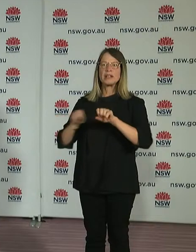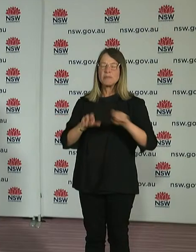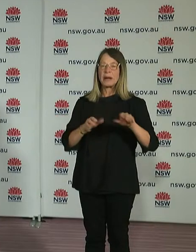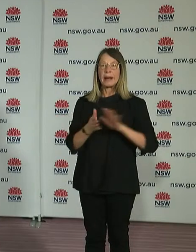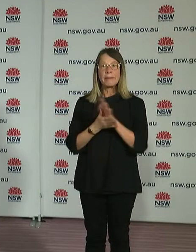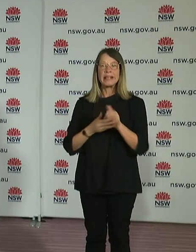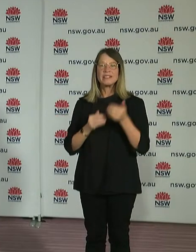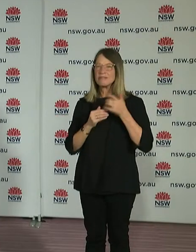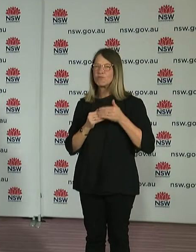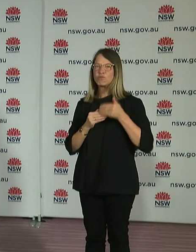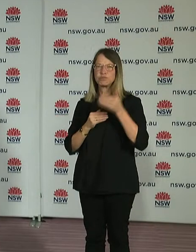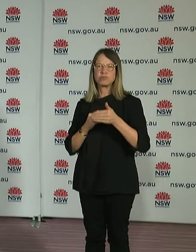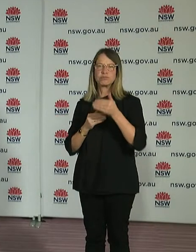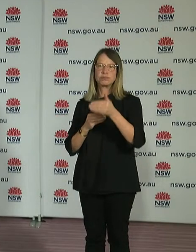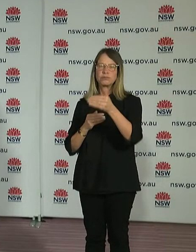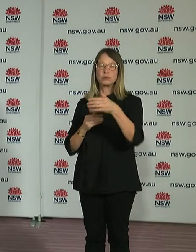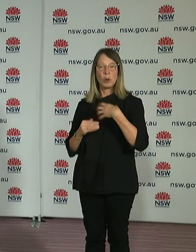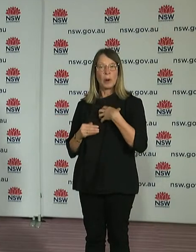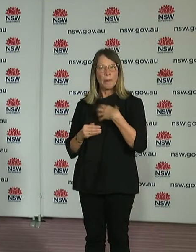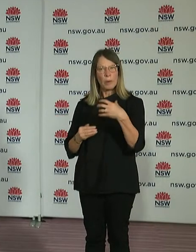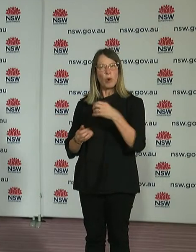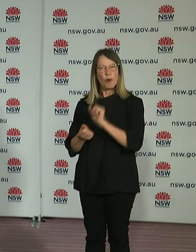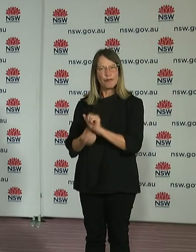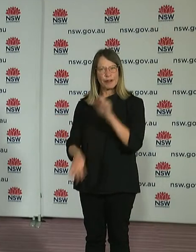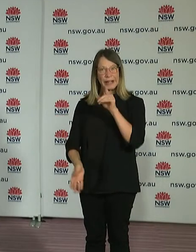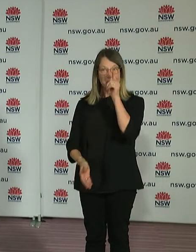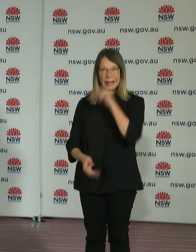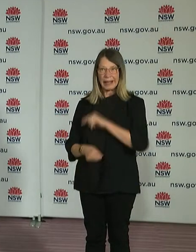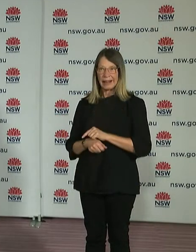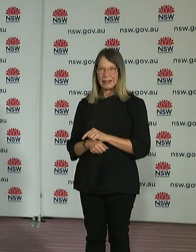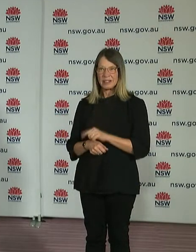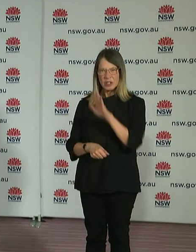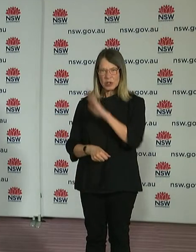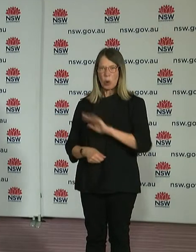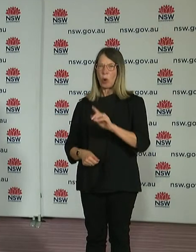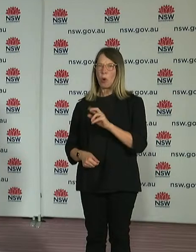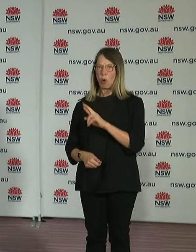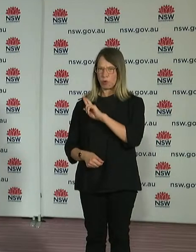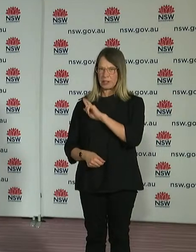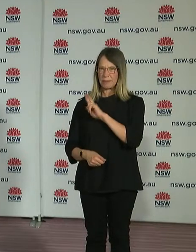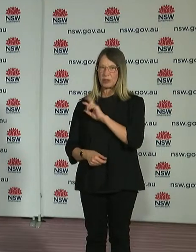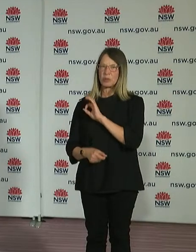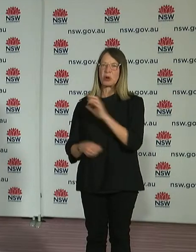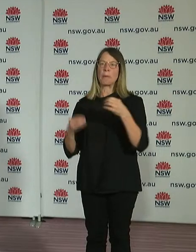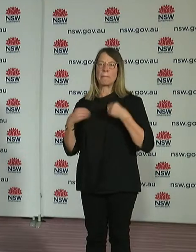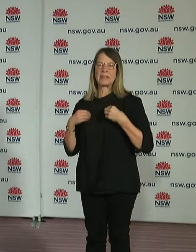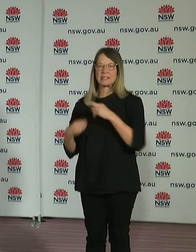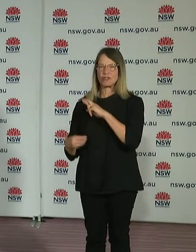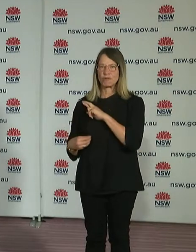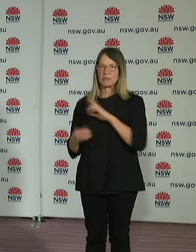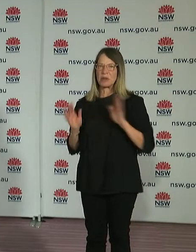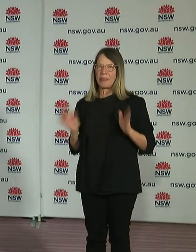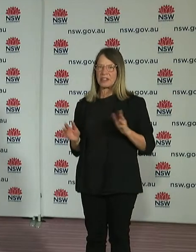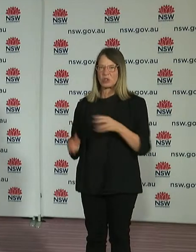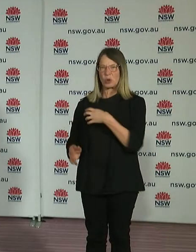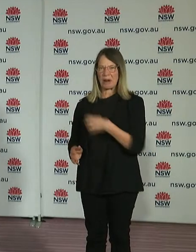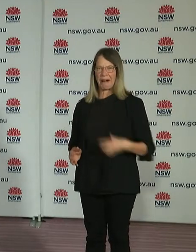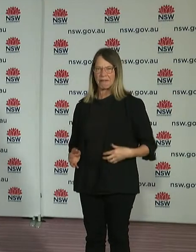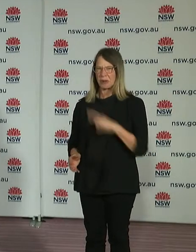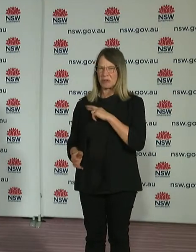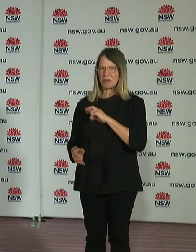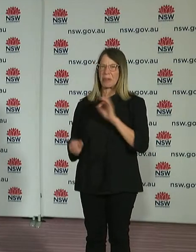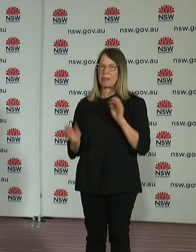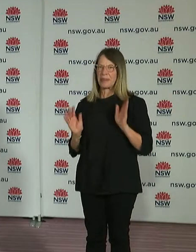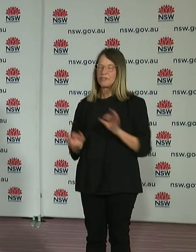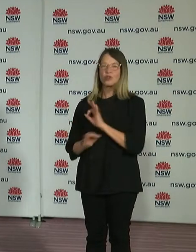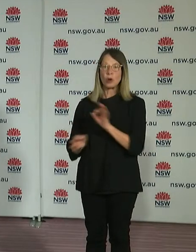freedom. So really this is a shared responsibility, and the community has a choice, as does industry, about how we work together. Is New South Wales Health